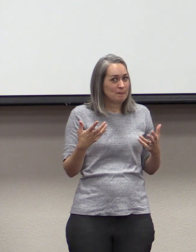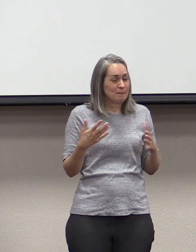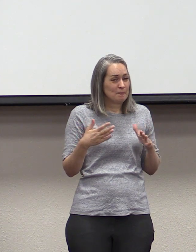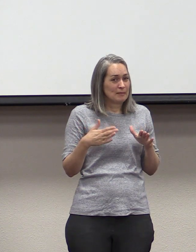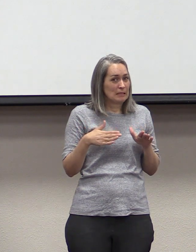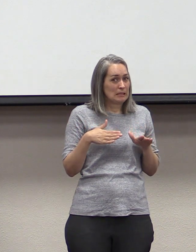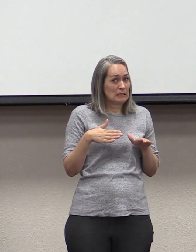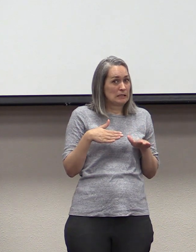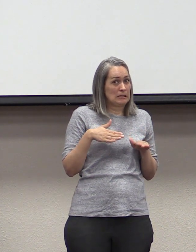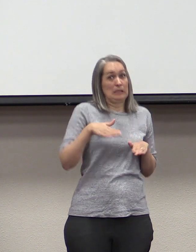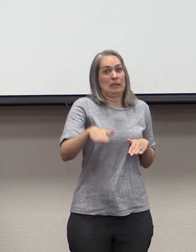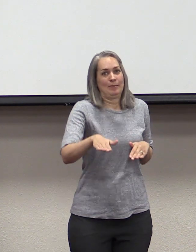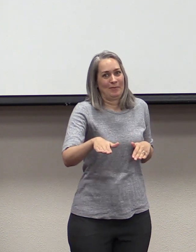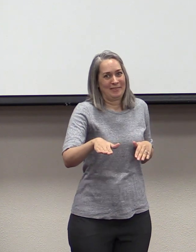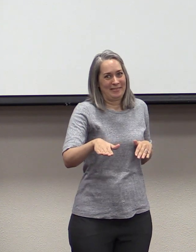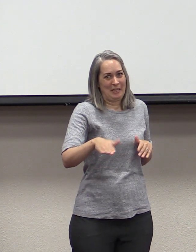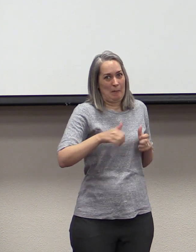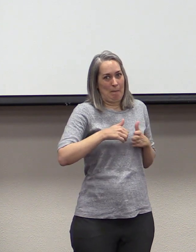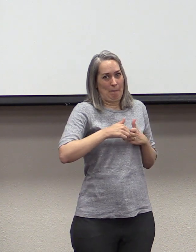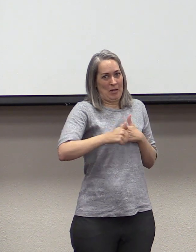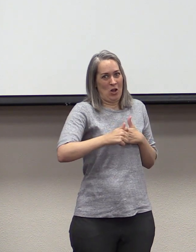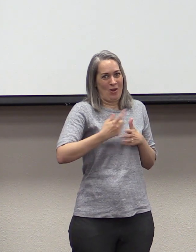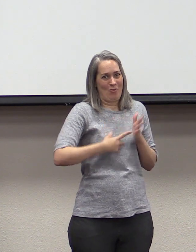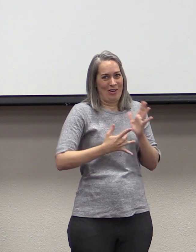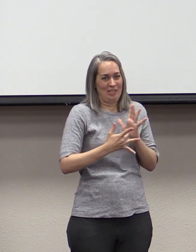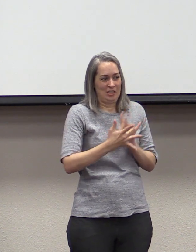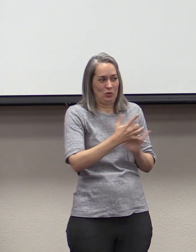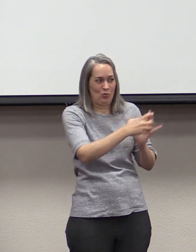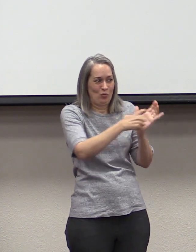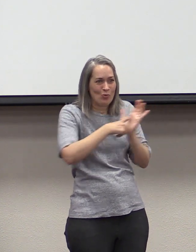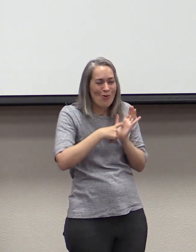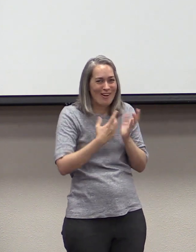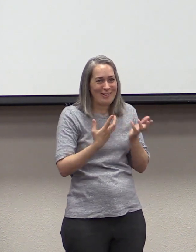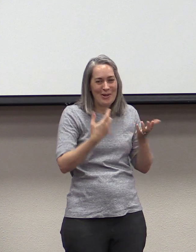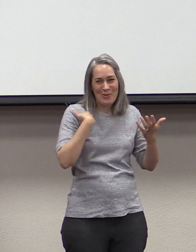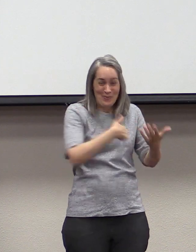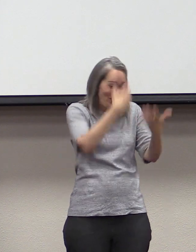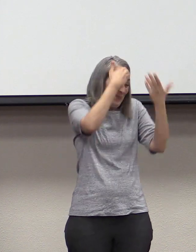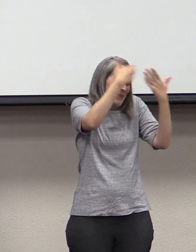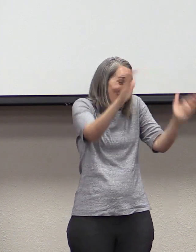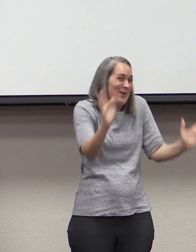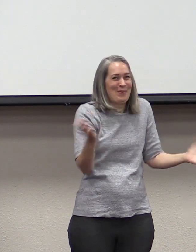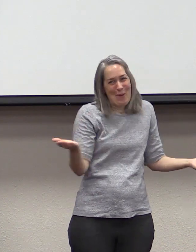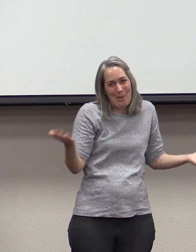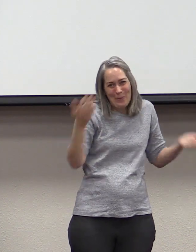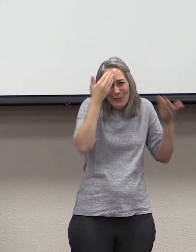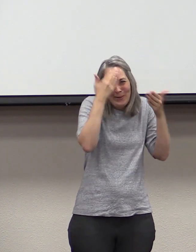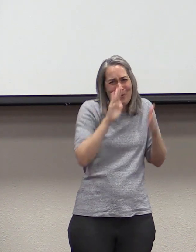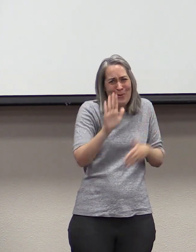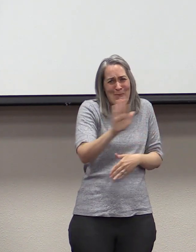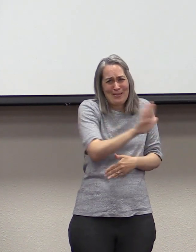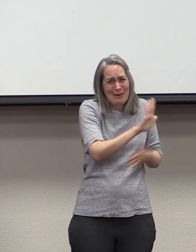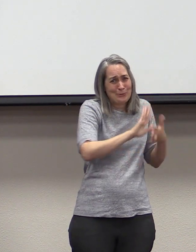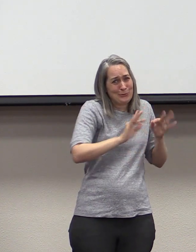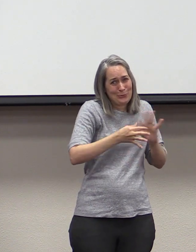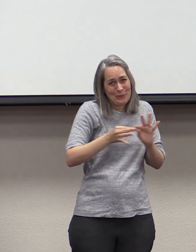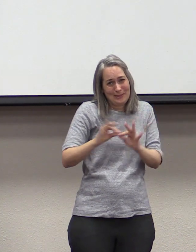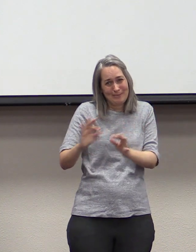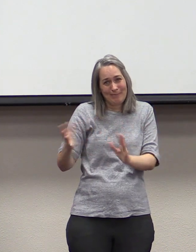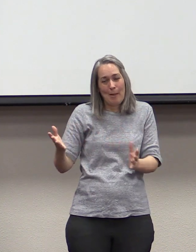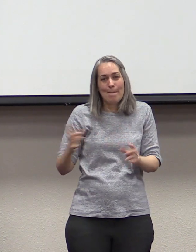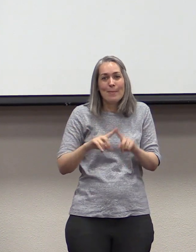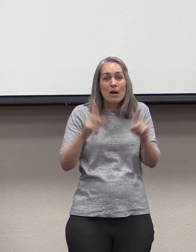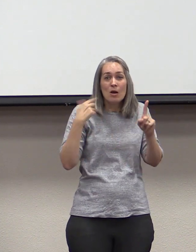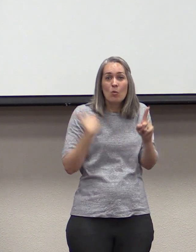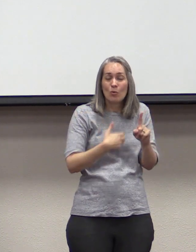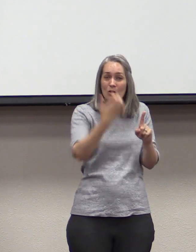stepping beyond what maybe Jesus would do? We don't know. We don't know these stories, but we